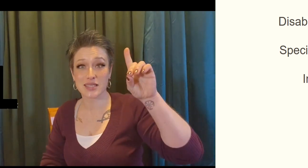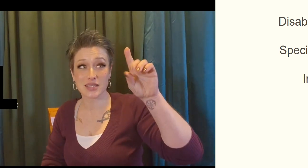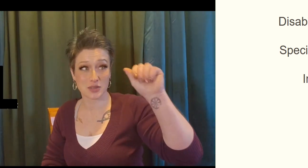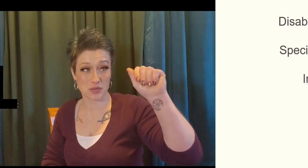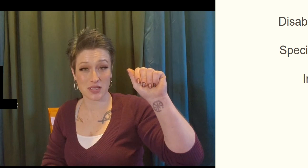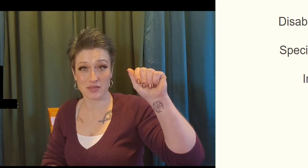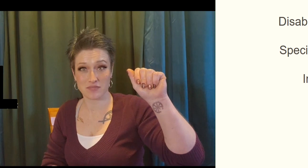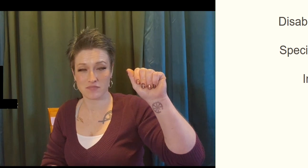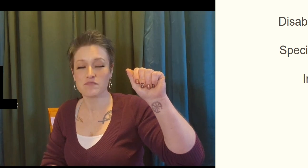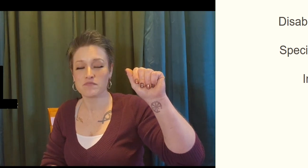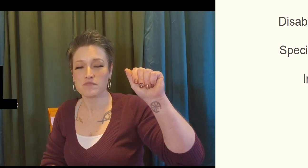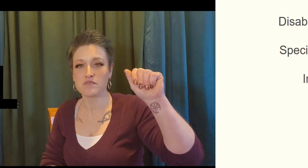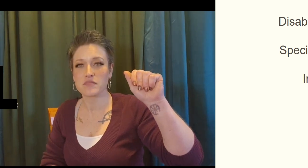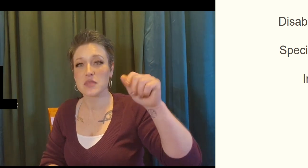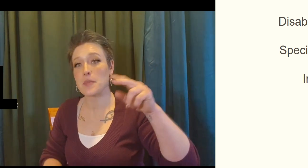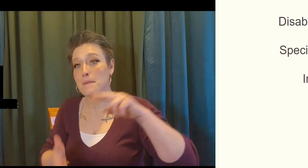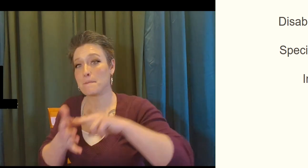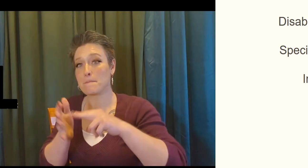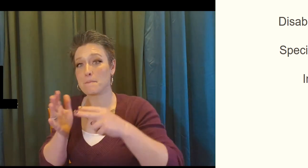First,